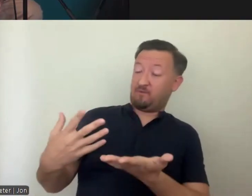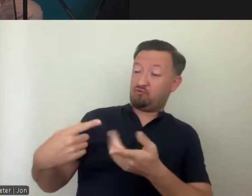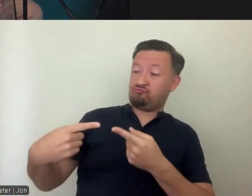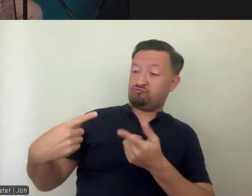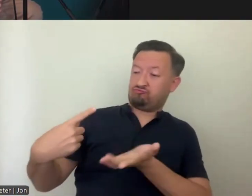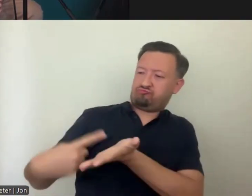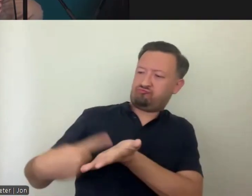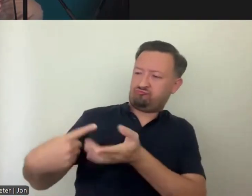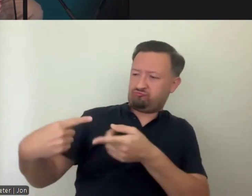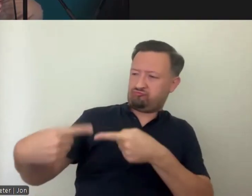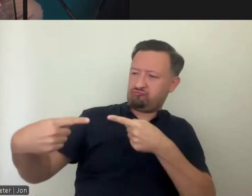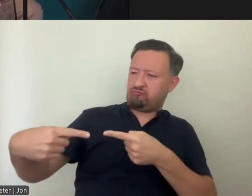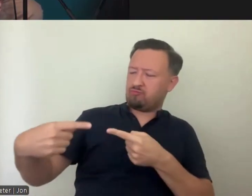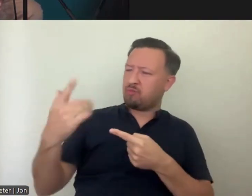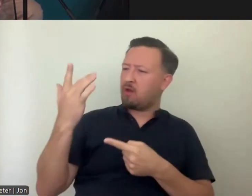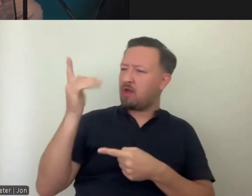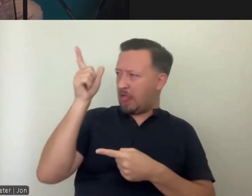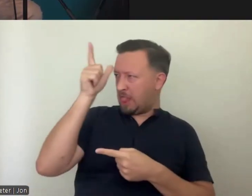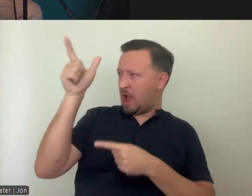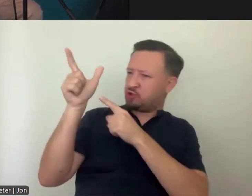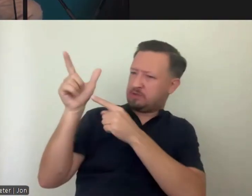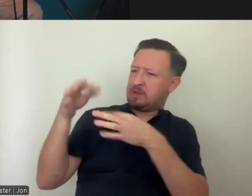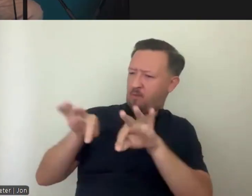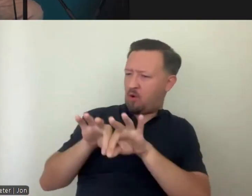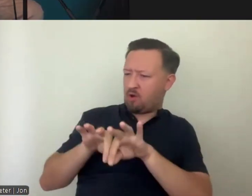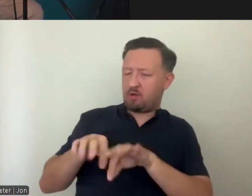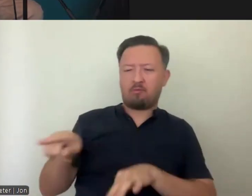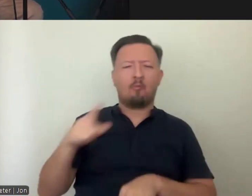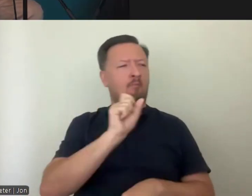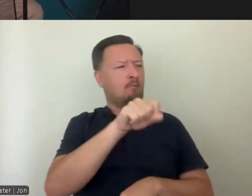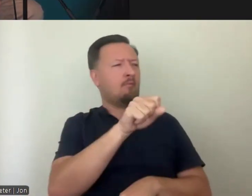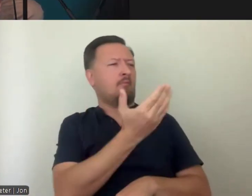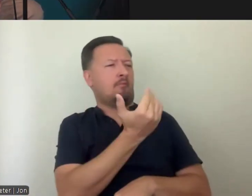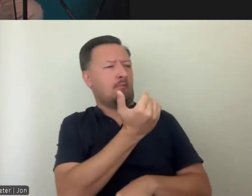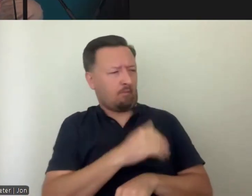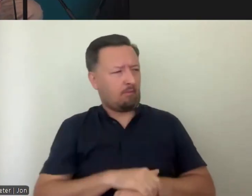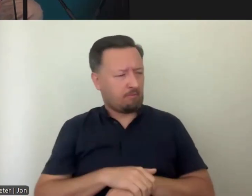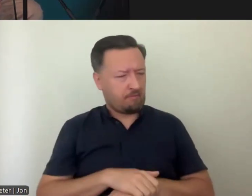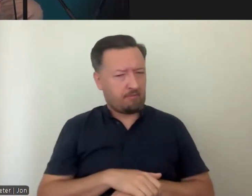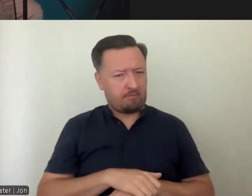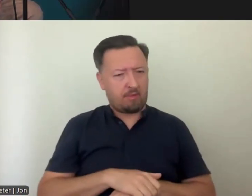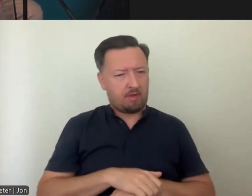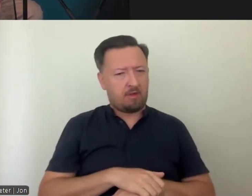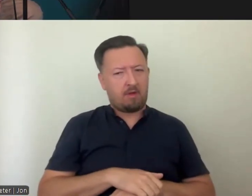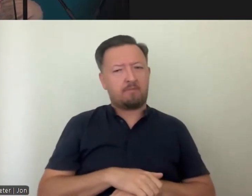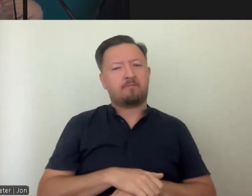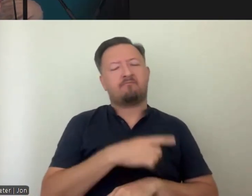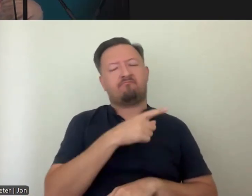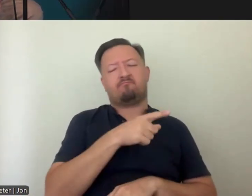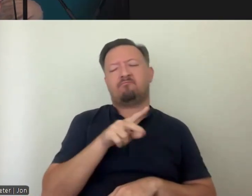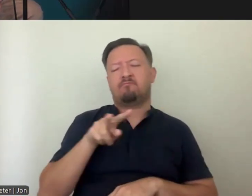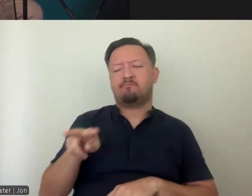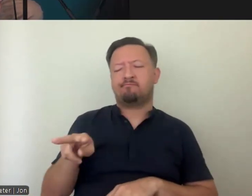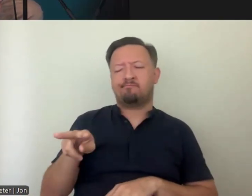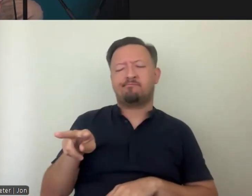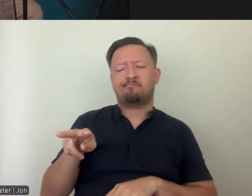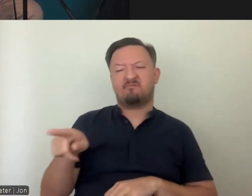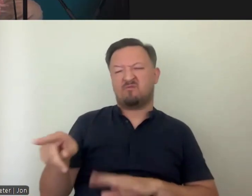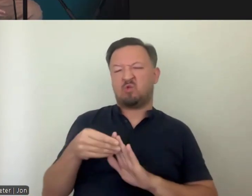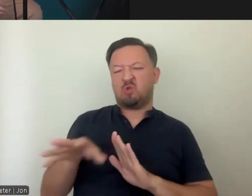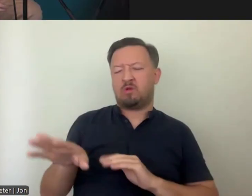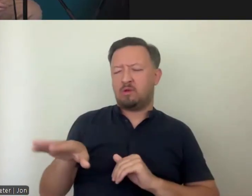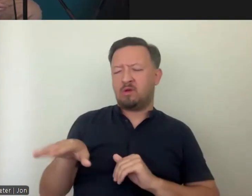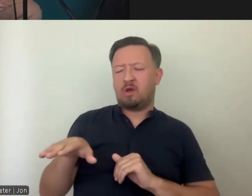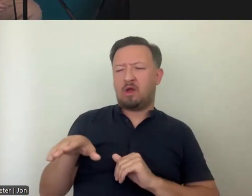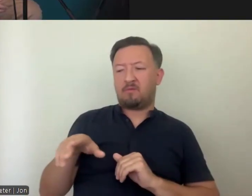logic is important to be understood? And the student says, yes, please, absolutely. Epictetus looks at the student and says, well, but